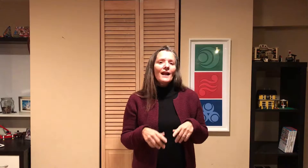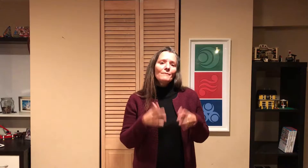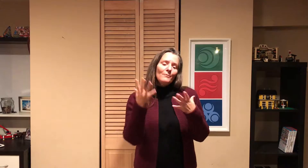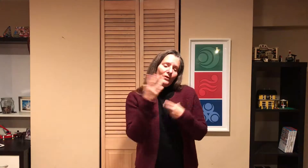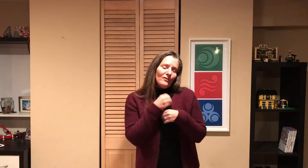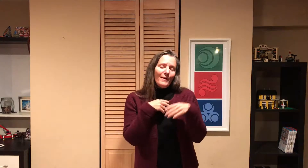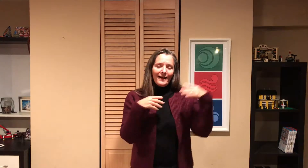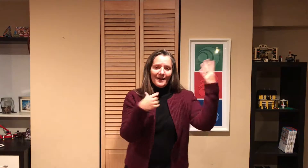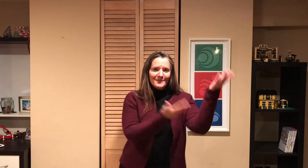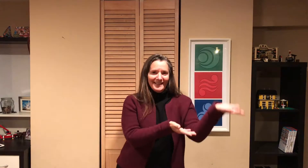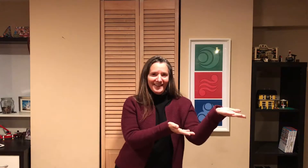have my beautiful backup singer